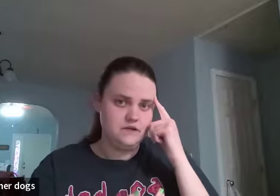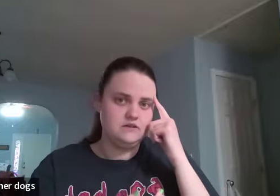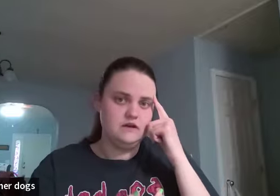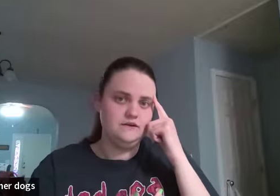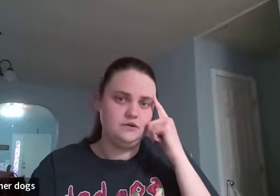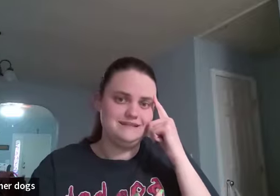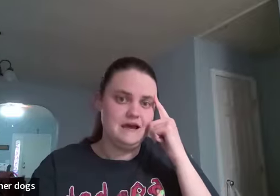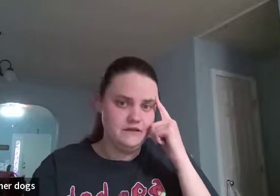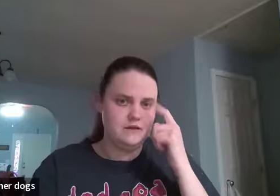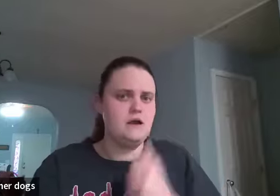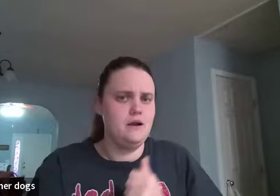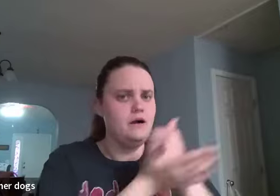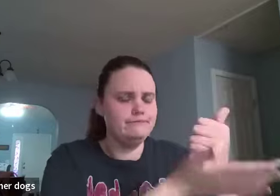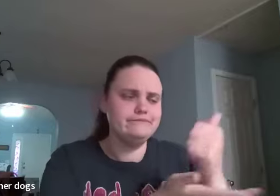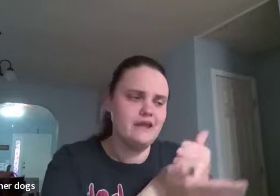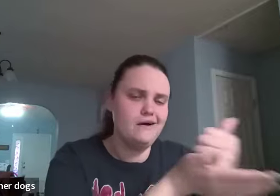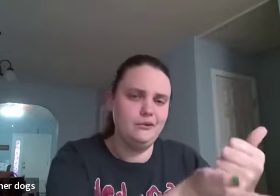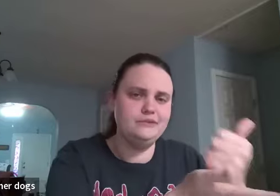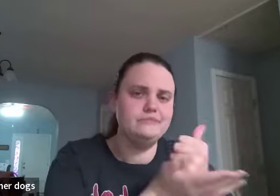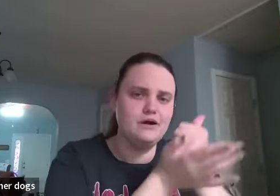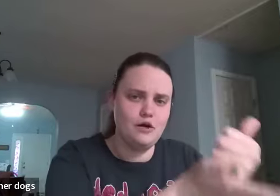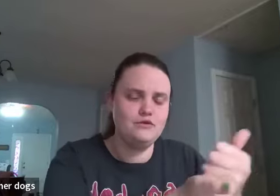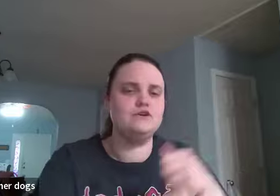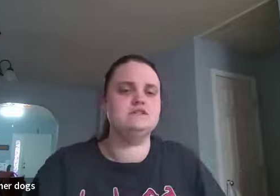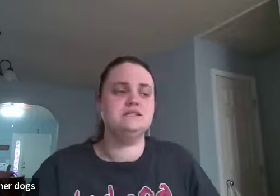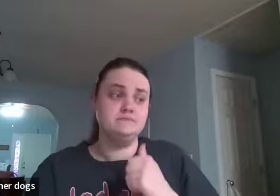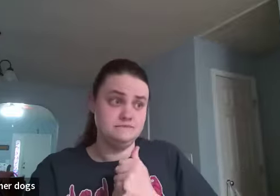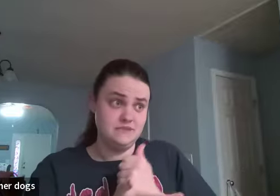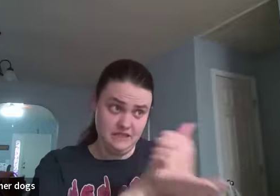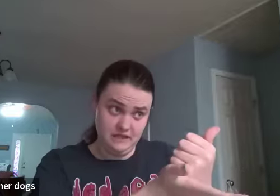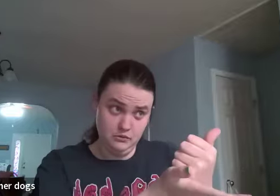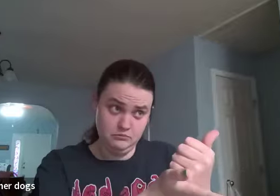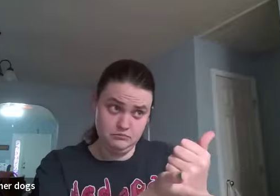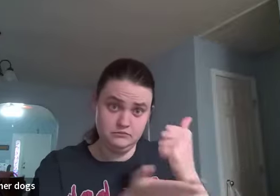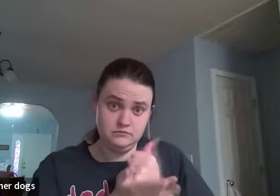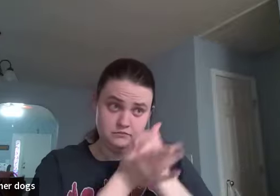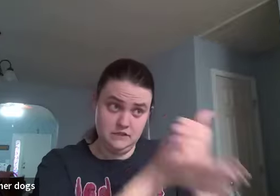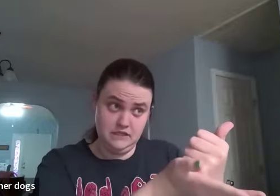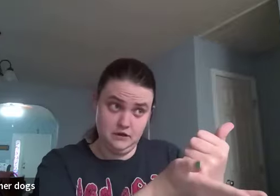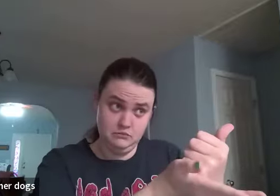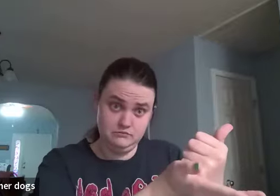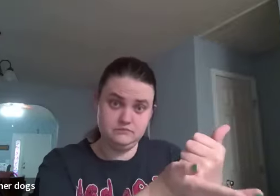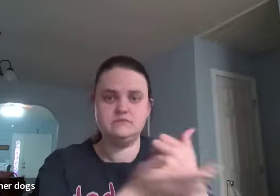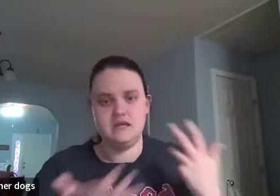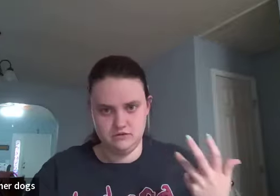difference on if you are telling them, I'll help you. I'll help you versus you need help. Need help, that sort of